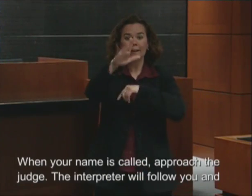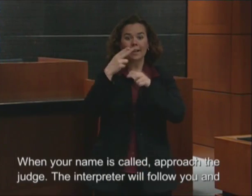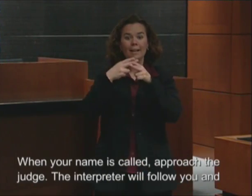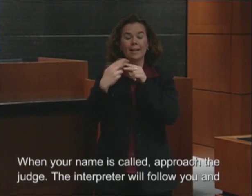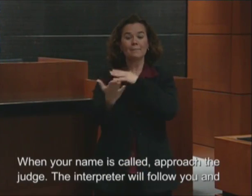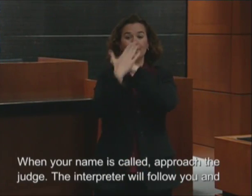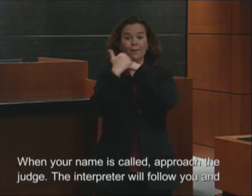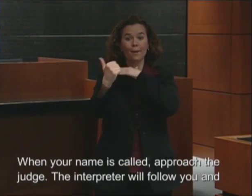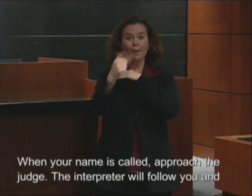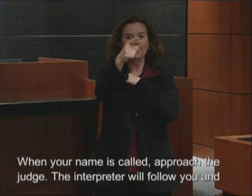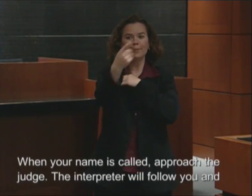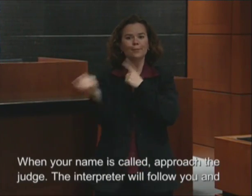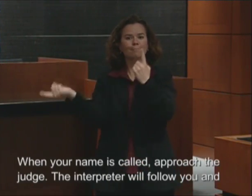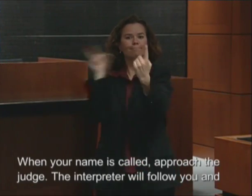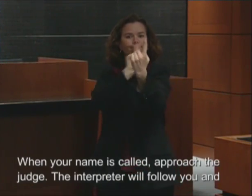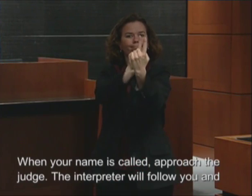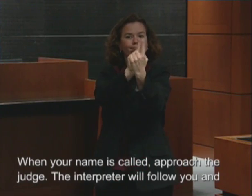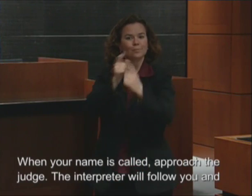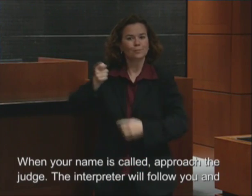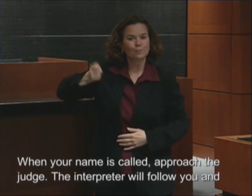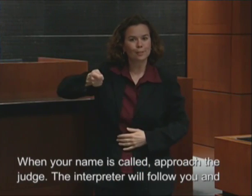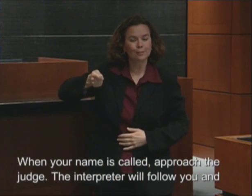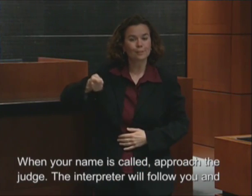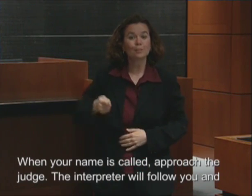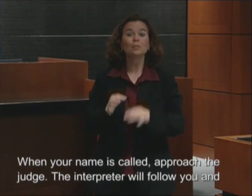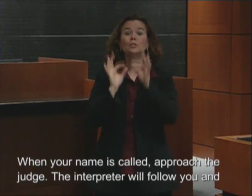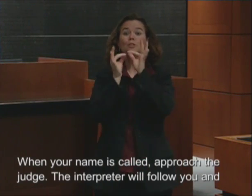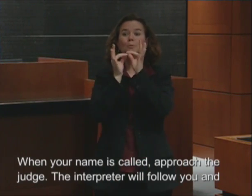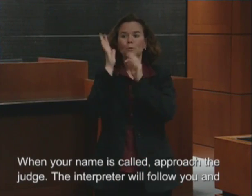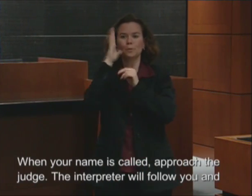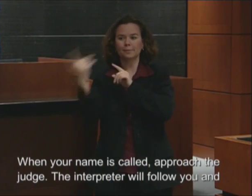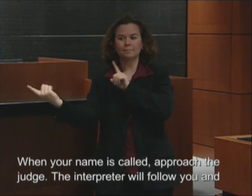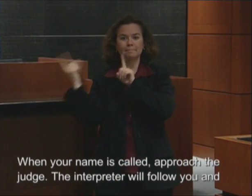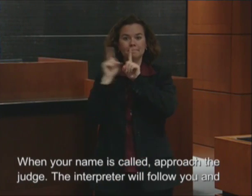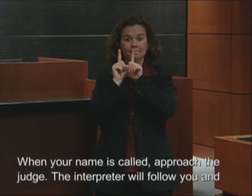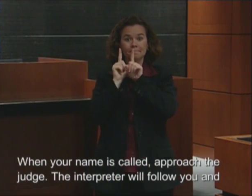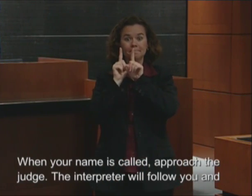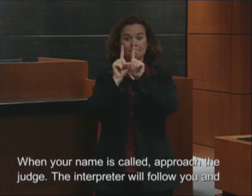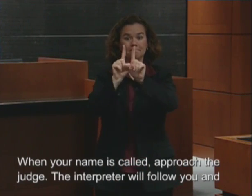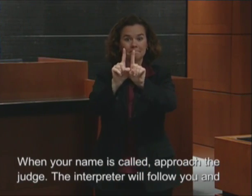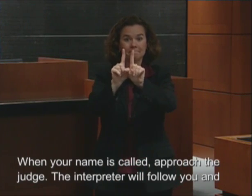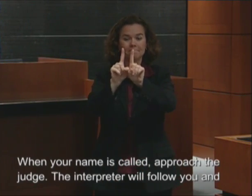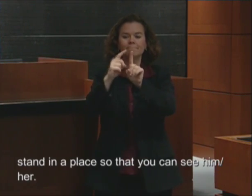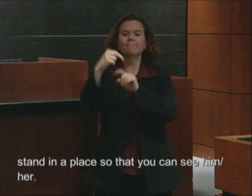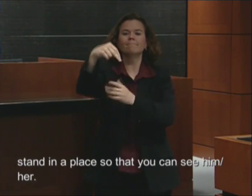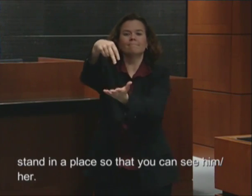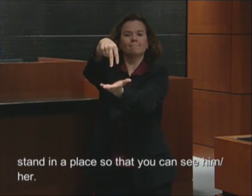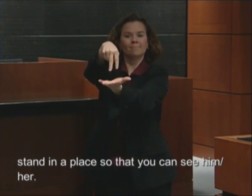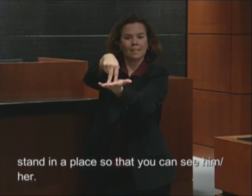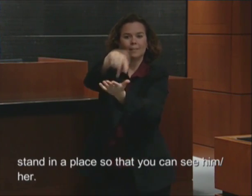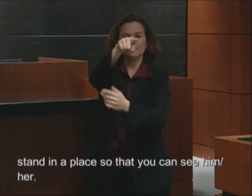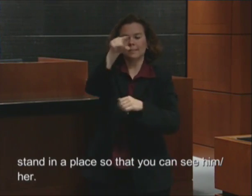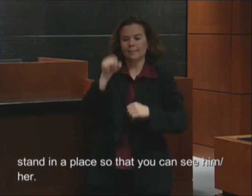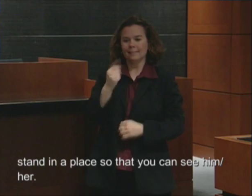When your name is called, approach the judge. The interpreter will follow you and stand in a place so that you can see him or